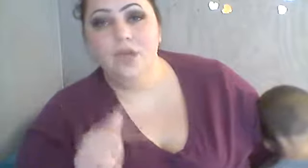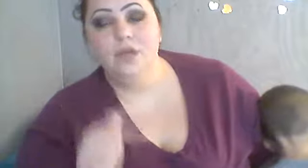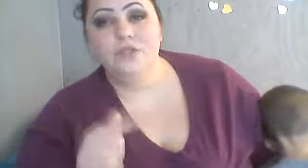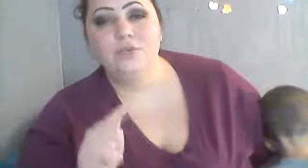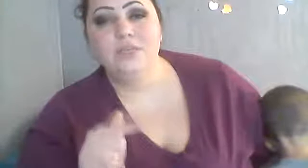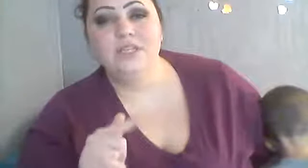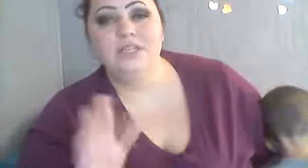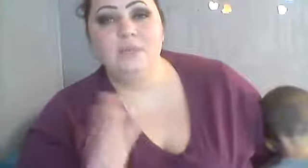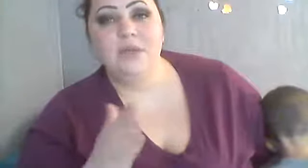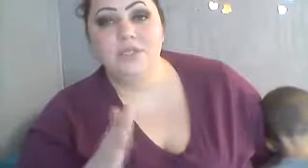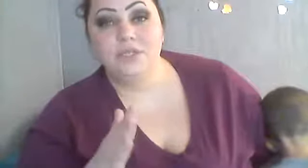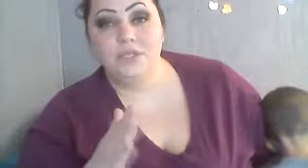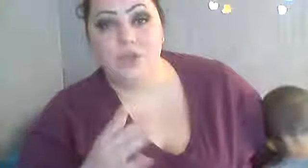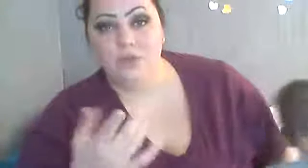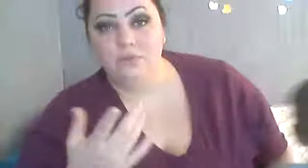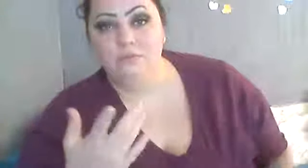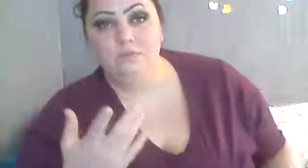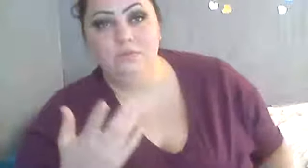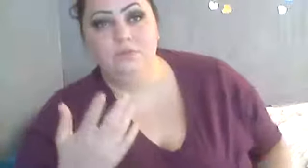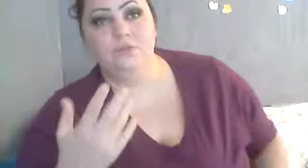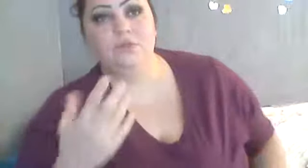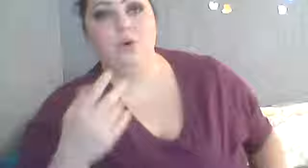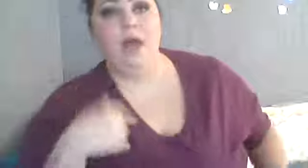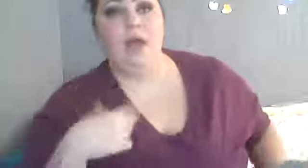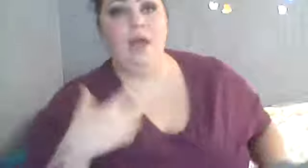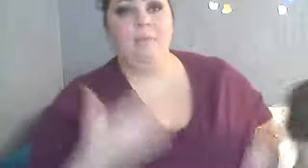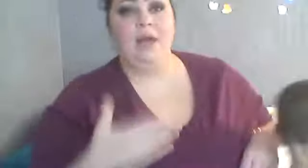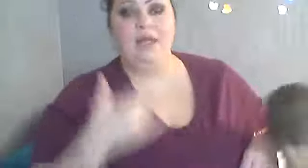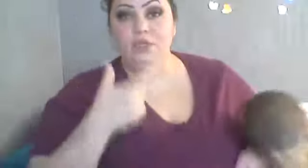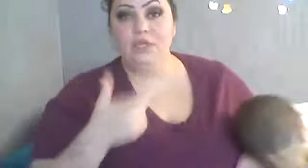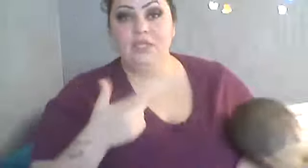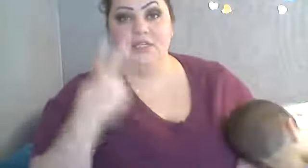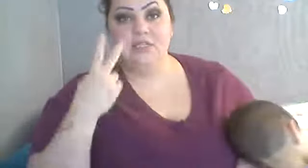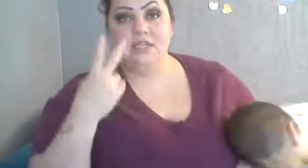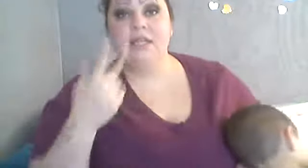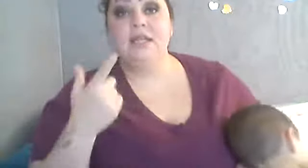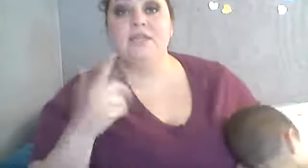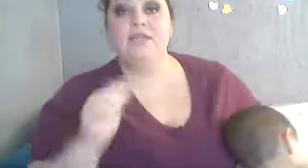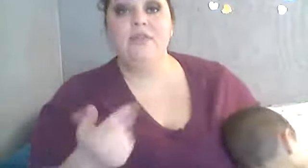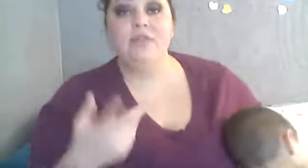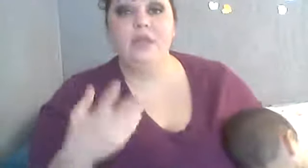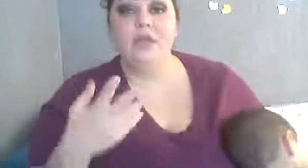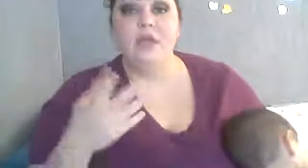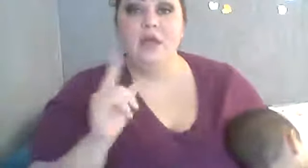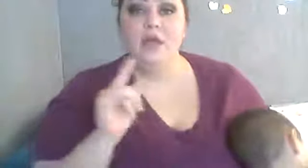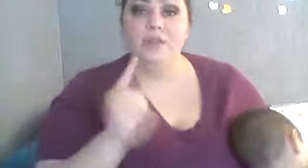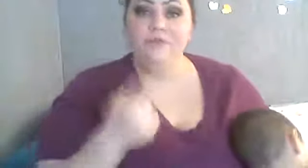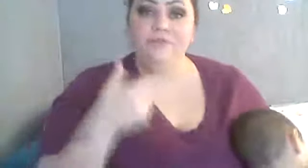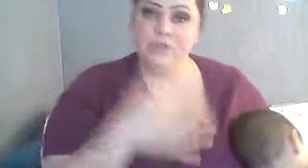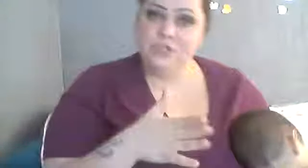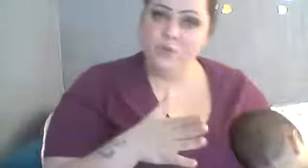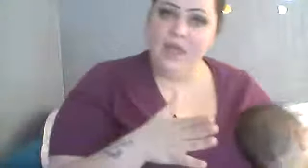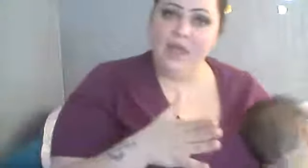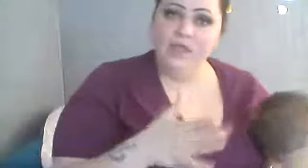So it really just depends on the song. So I might look at this, and then that's the other thing. The first way you